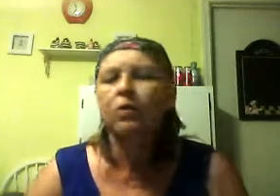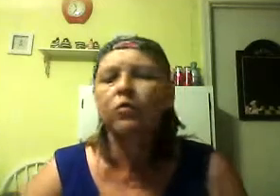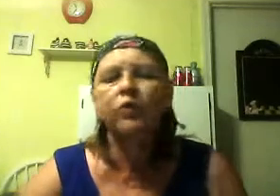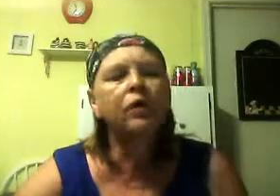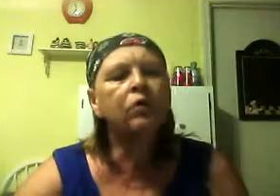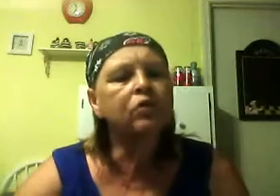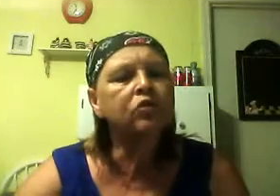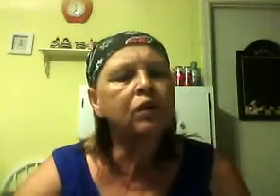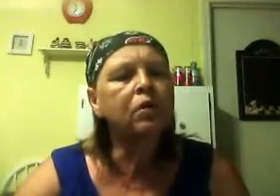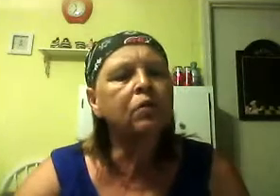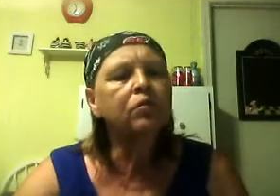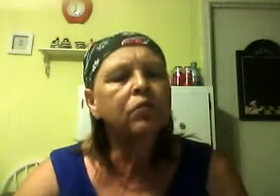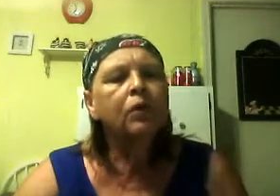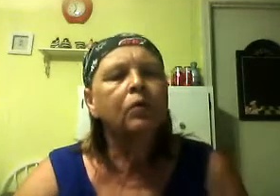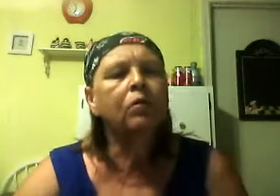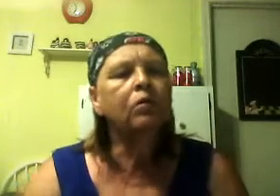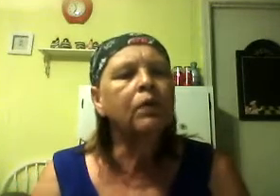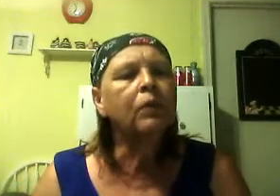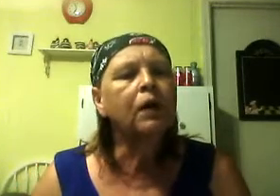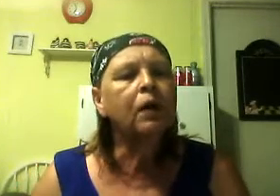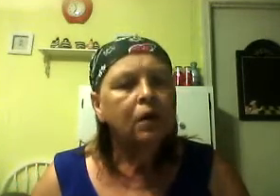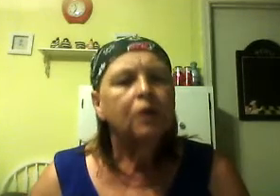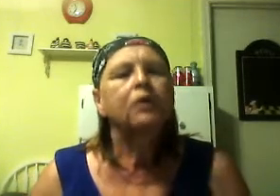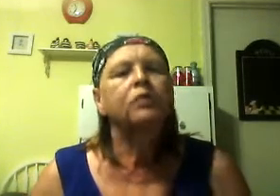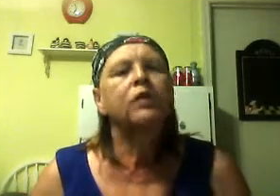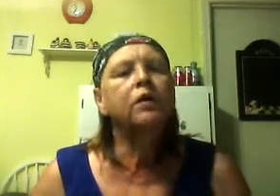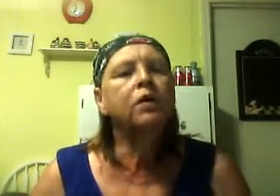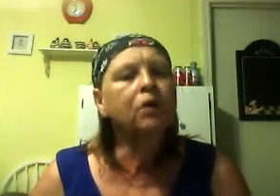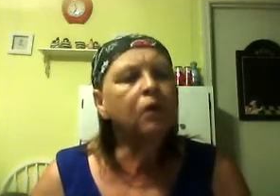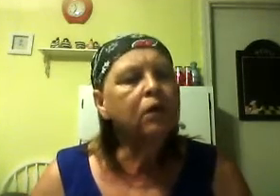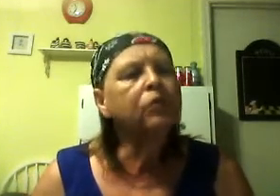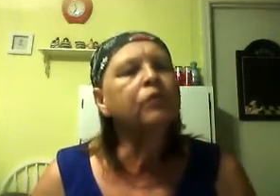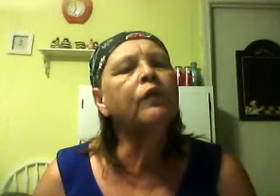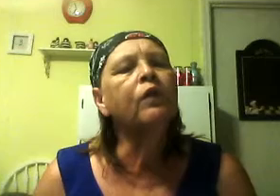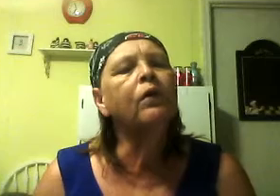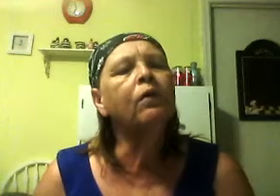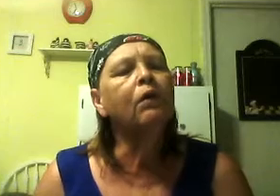Is there a chance, or am I taking it too